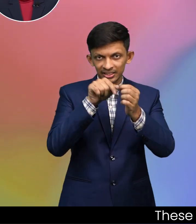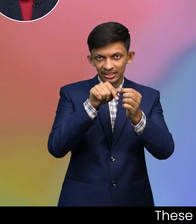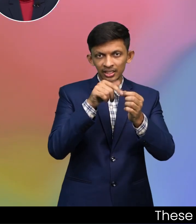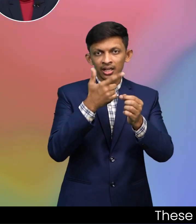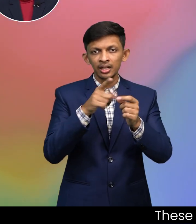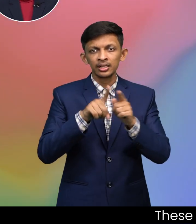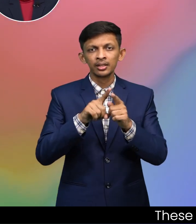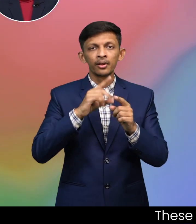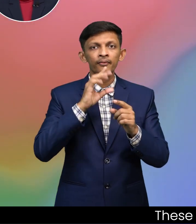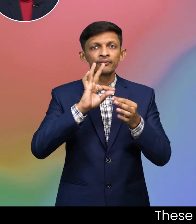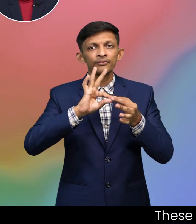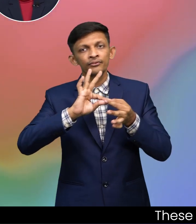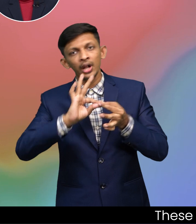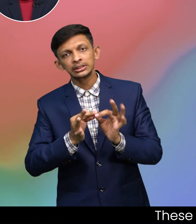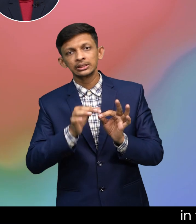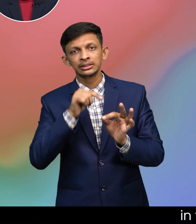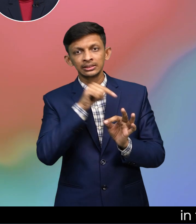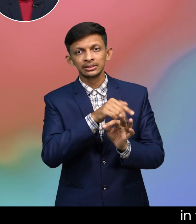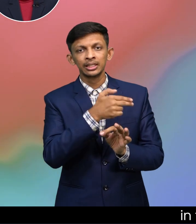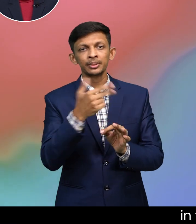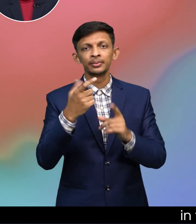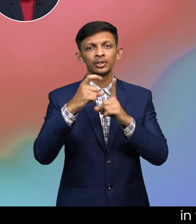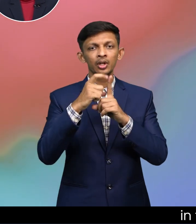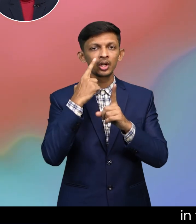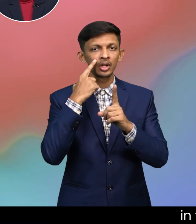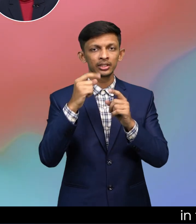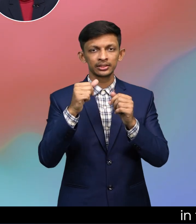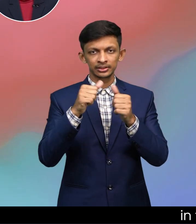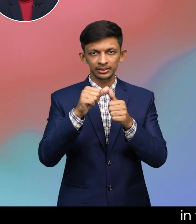anticoagulant called heparin.